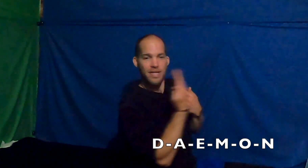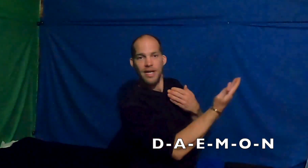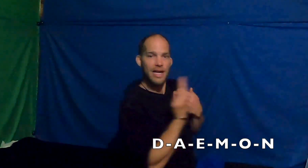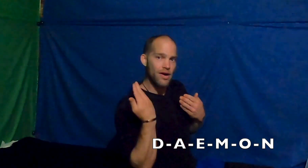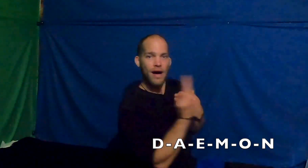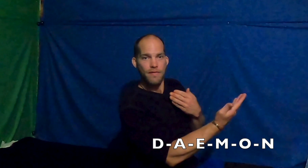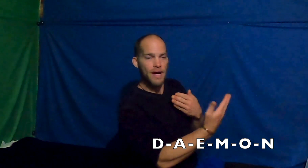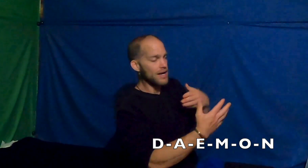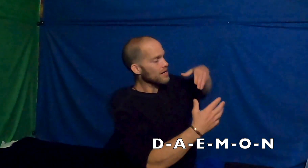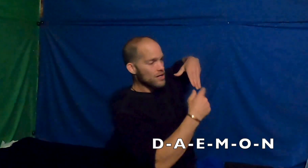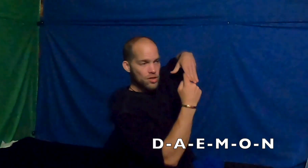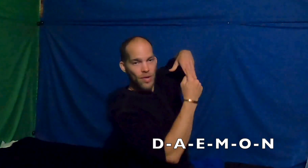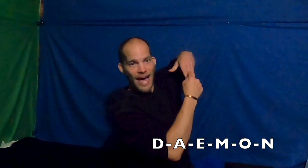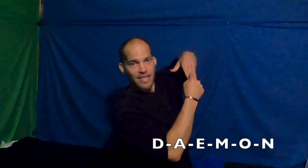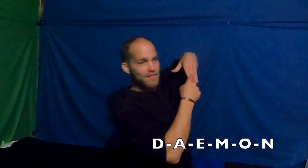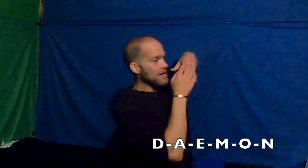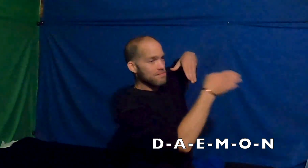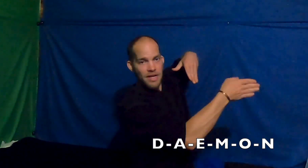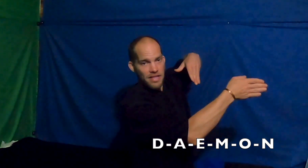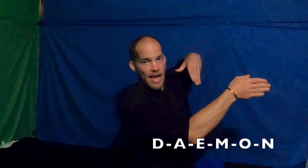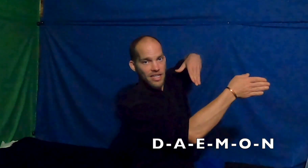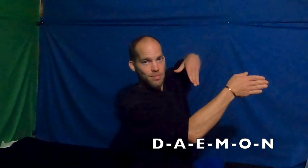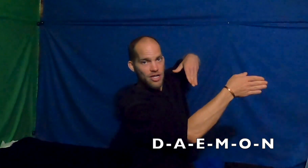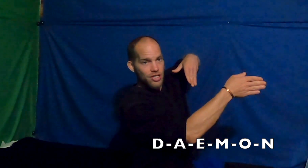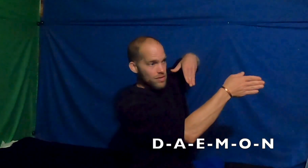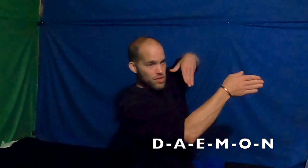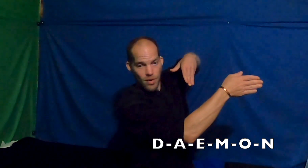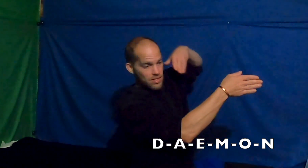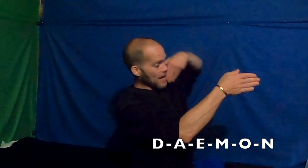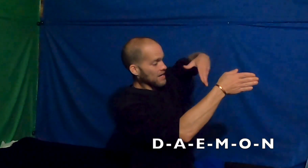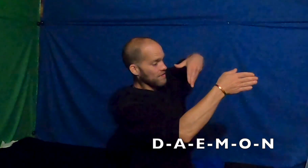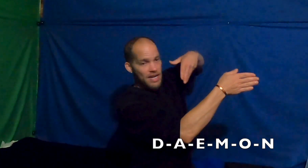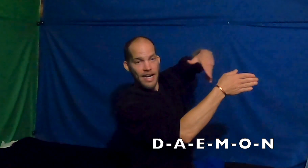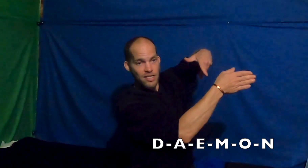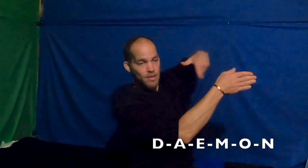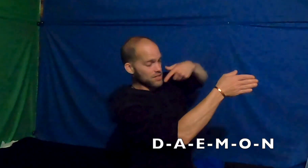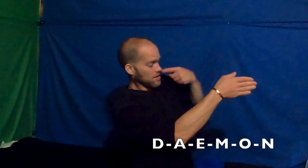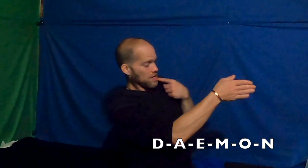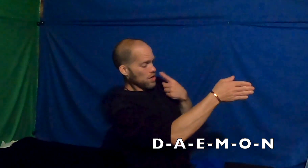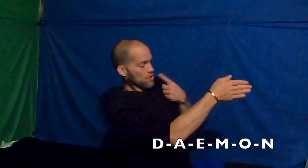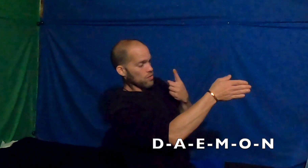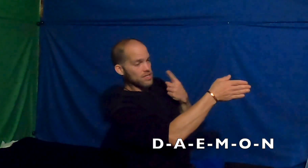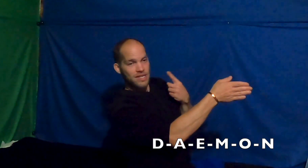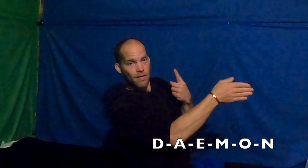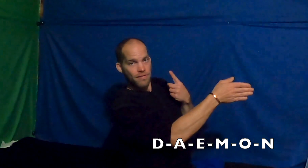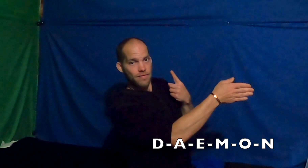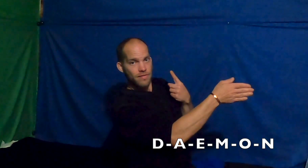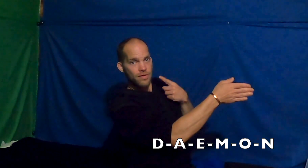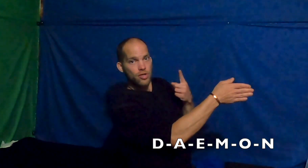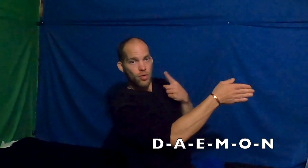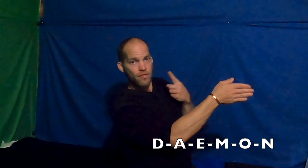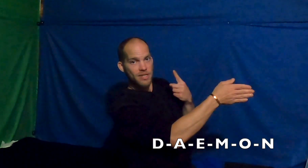in our alphabet. So we activate that expression. So it's activated and expressed through itself, to or from